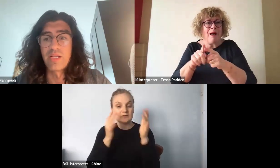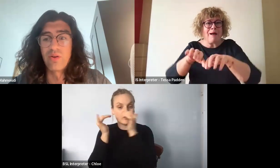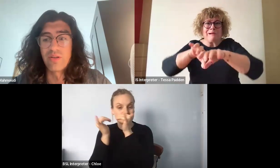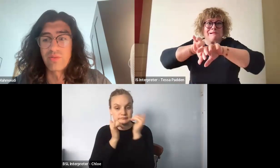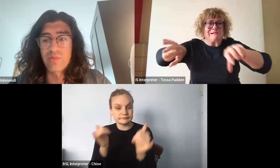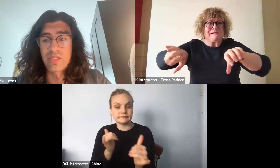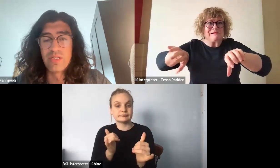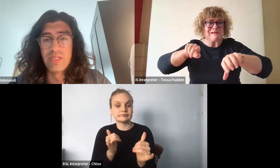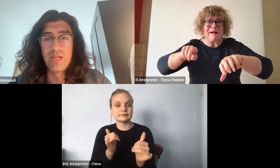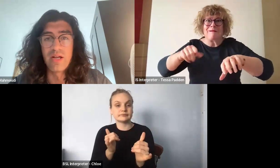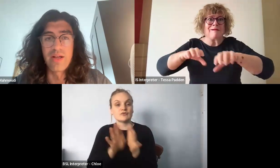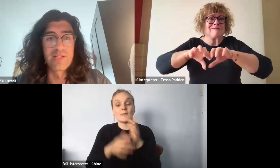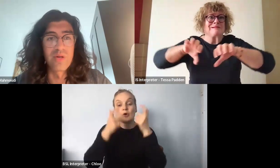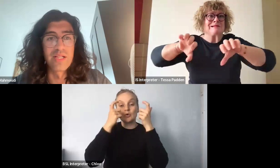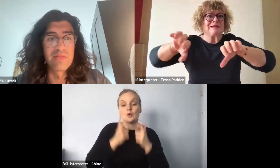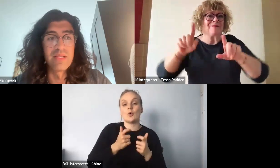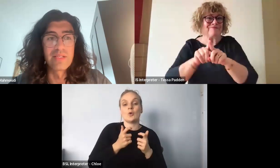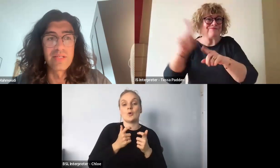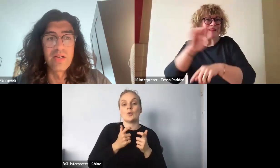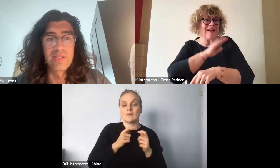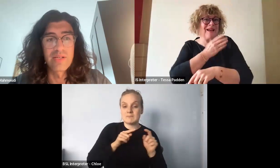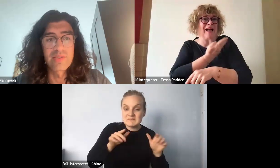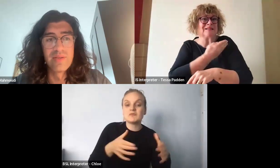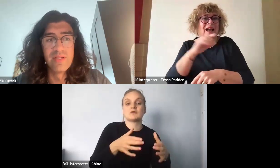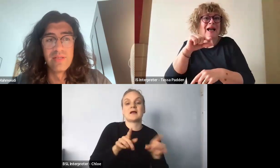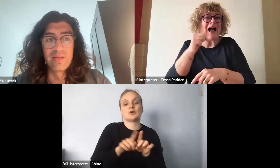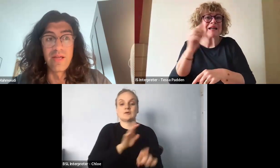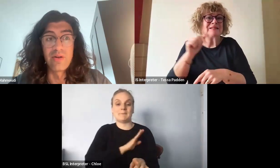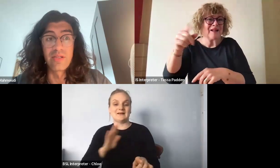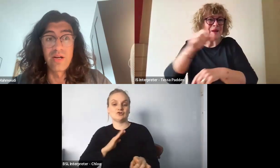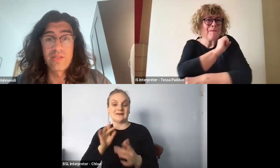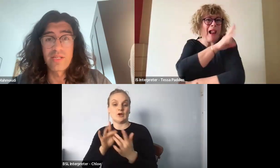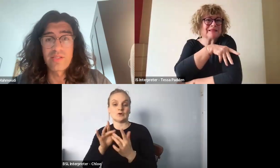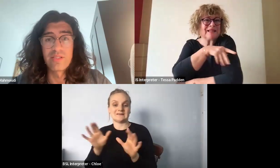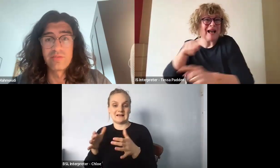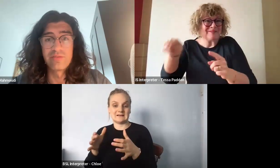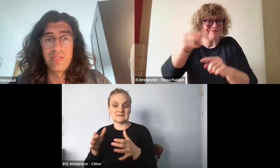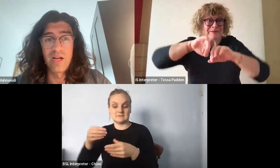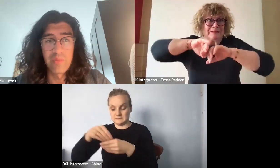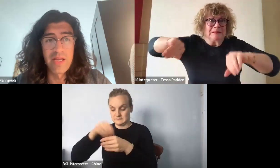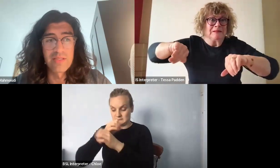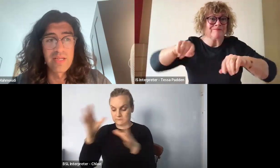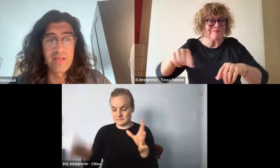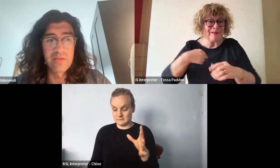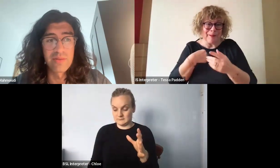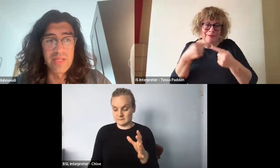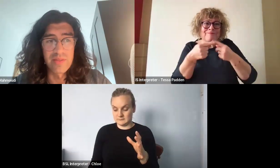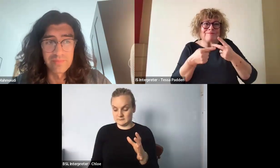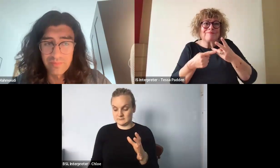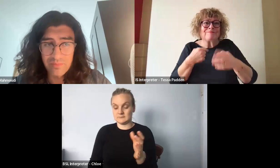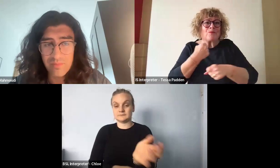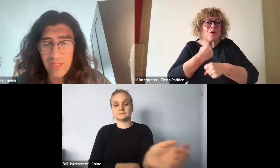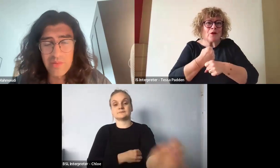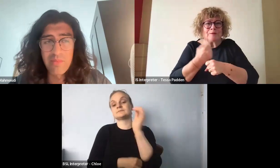usage by law enforcement, as well as in military contexts. Now, in the context of the occupied